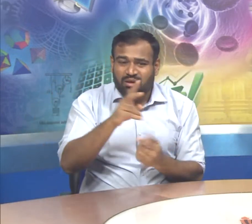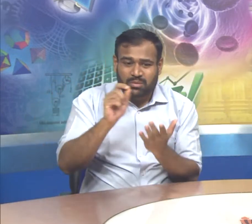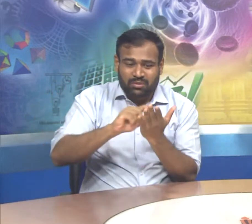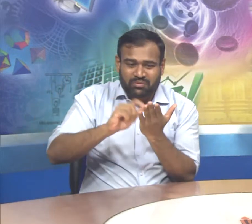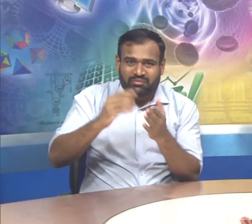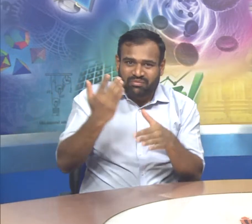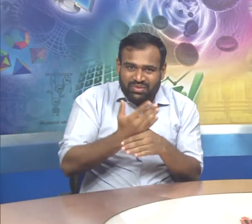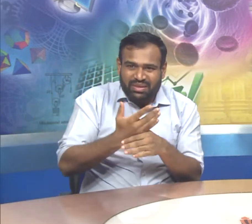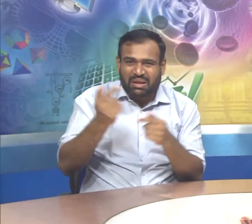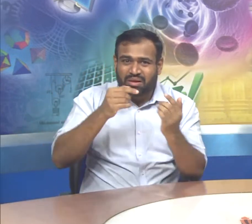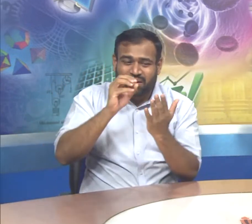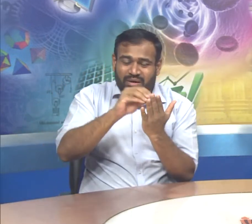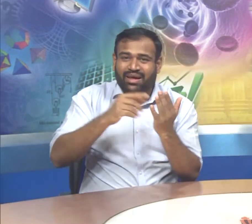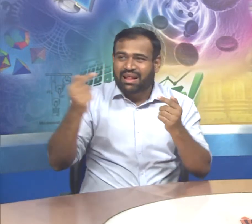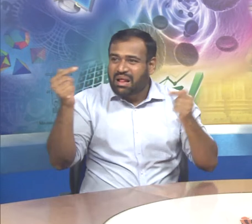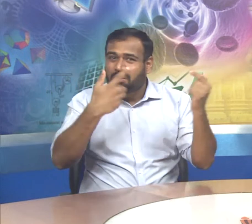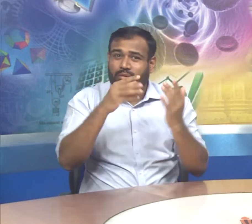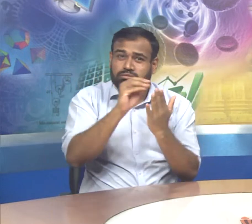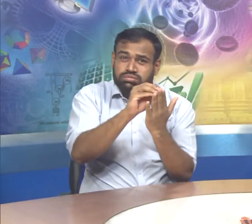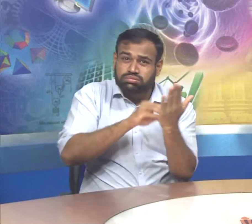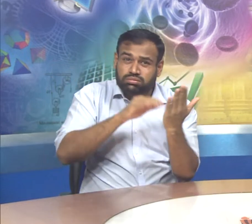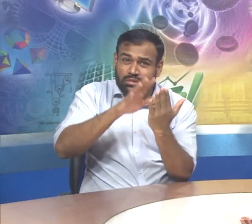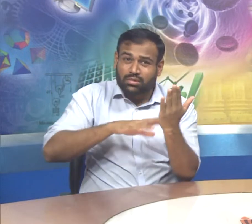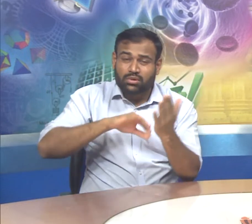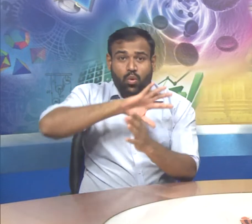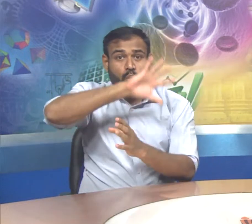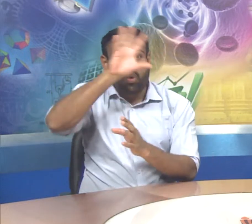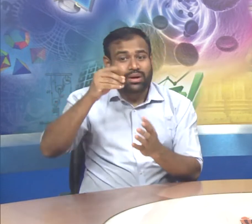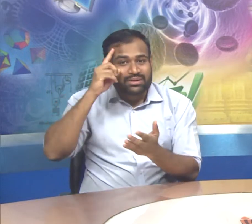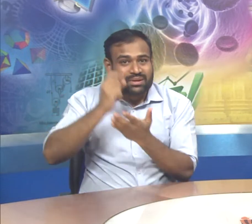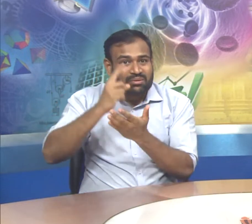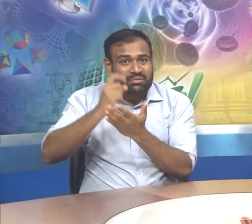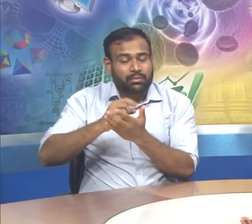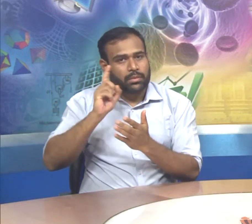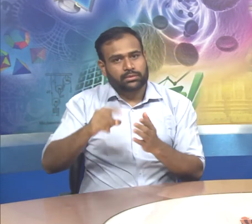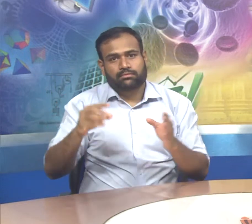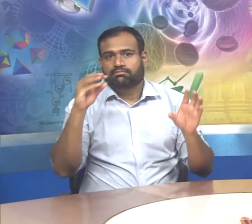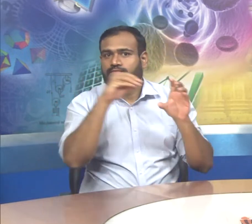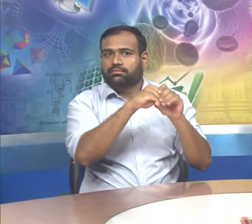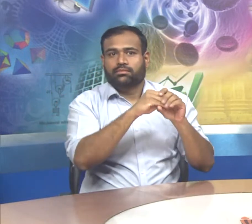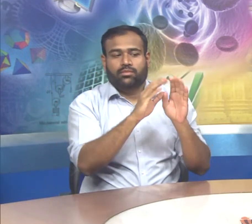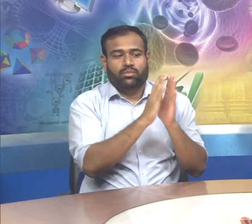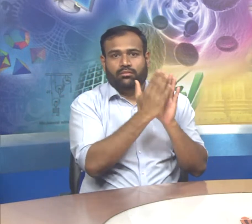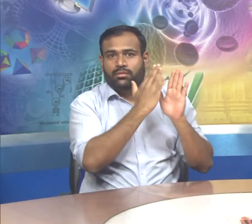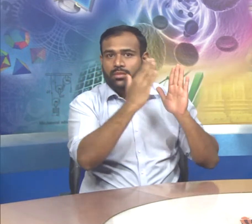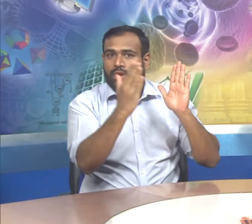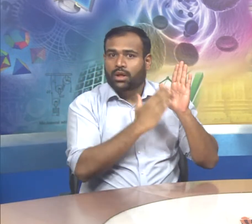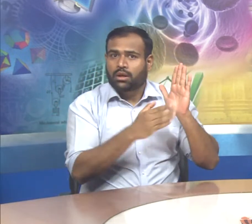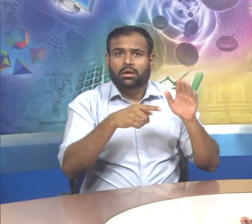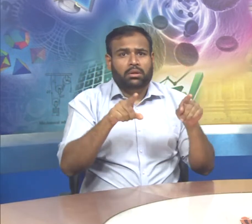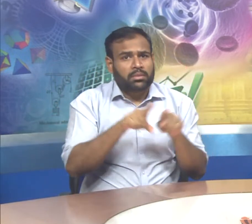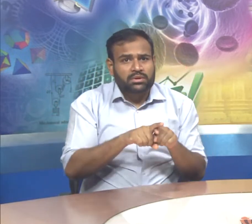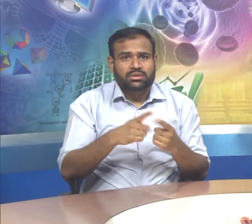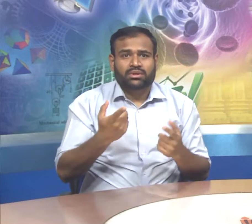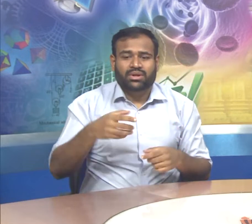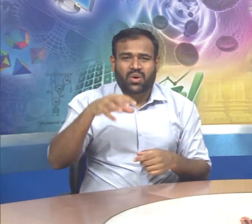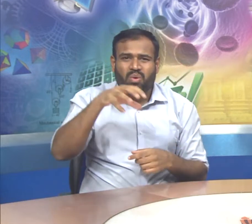All its decisions and judgments are cited as precedents in